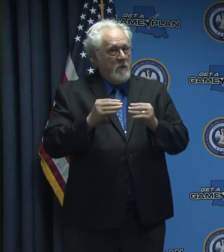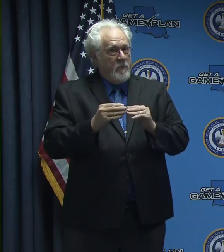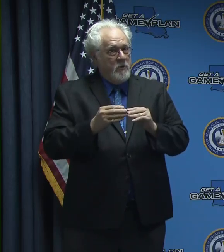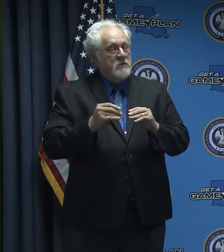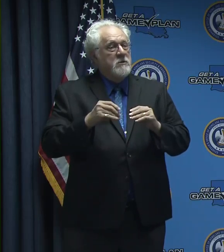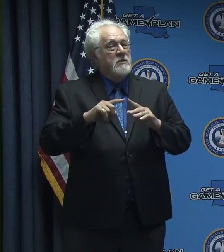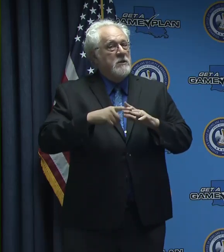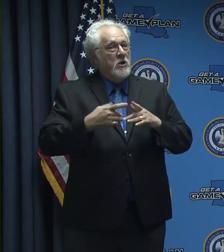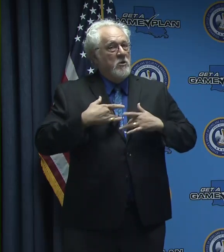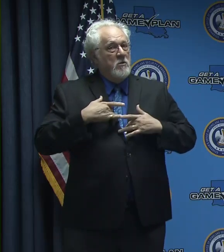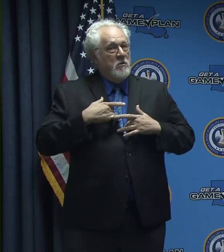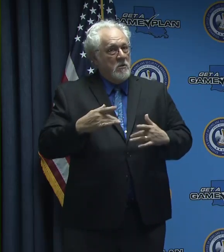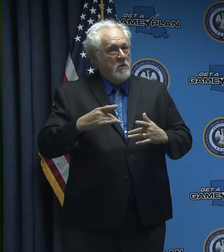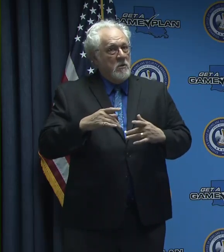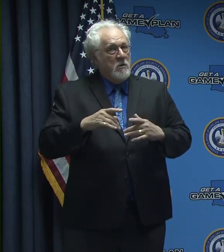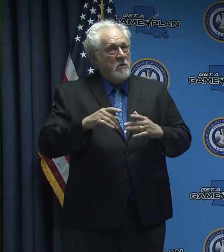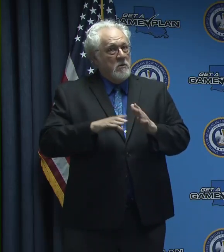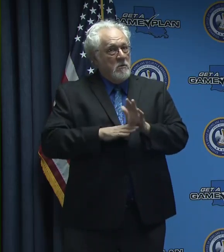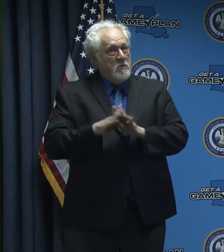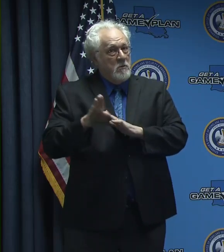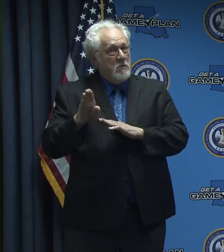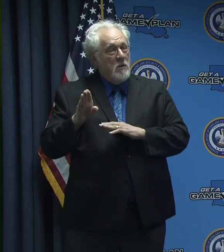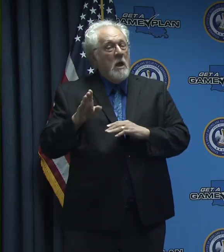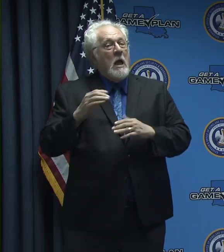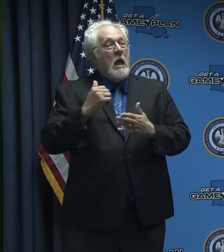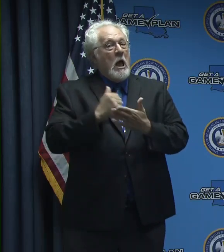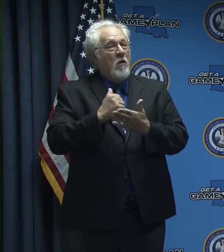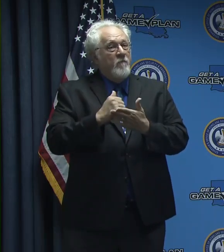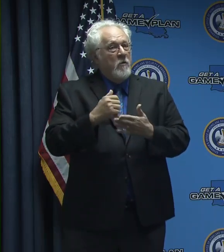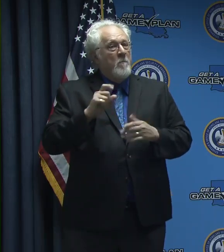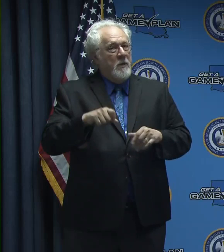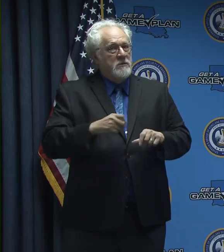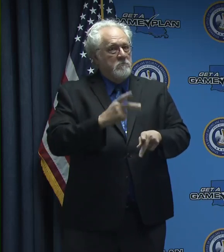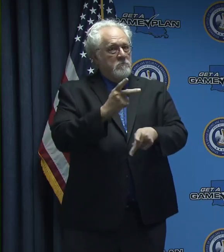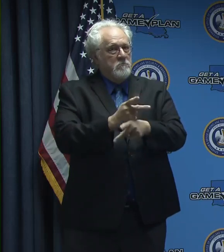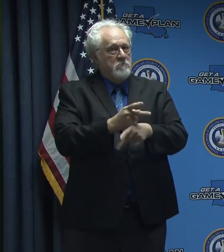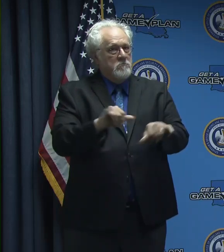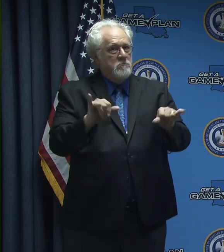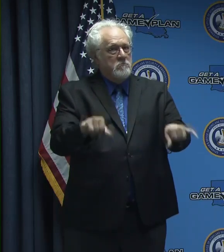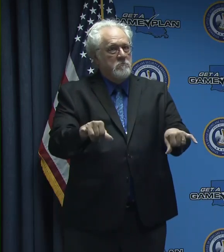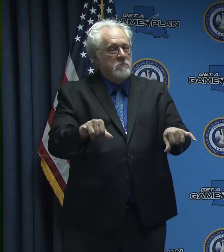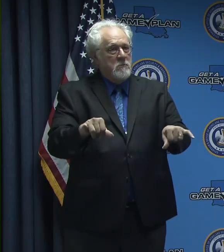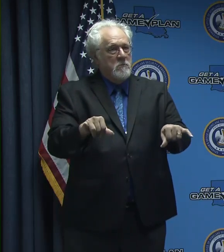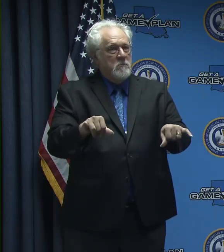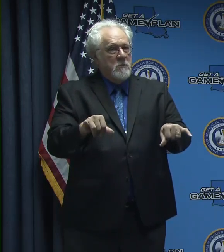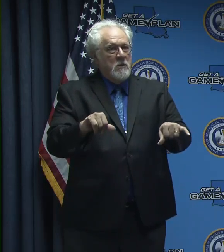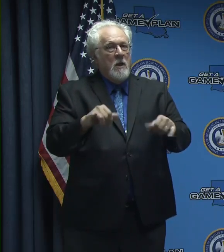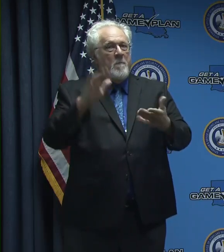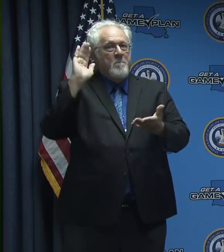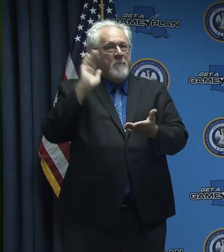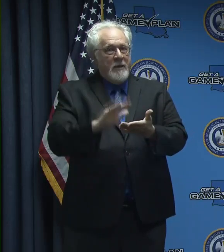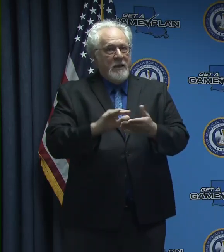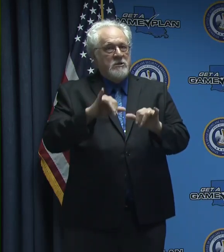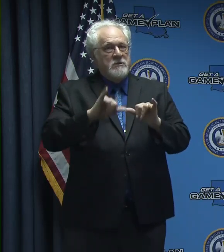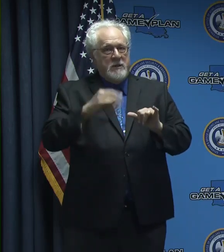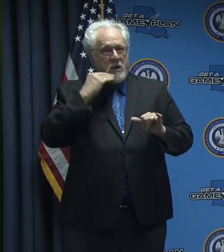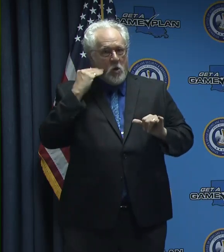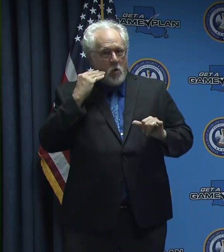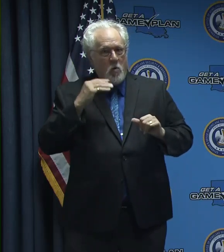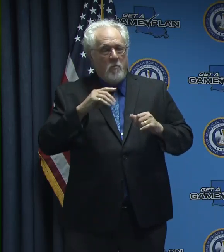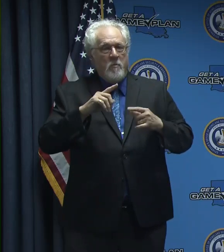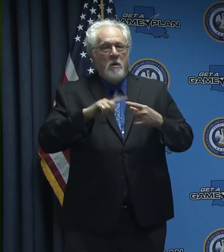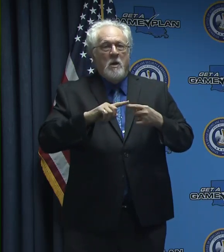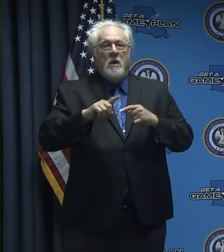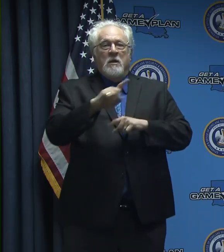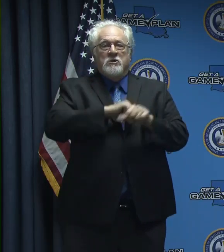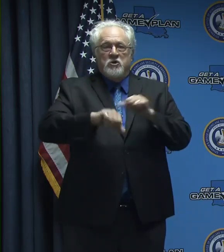develop a trend that's very helpful, we have to maintain what we're doing with respect to the mitigation, the stay-at-home order,